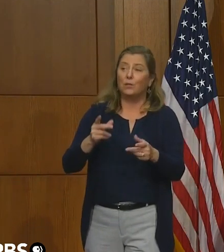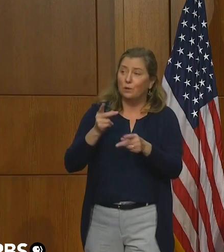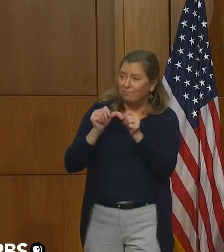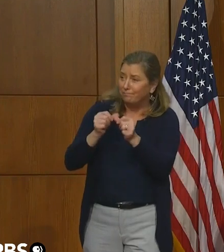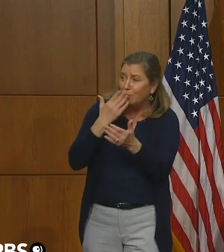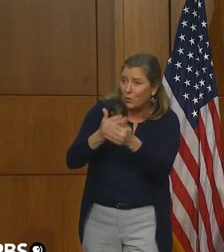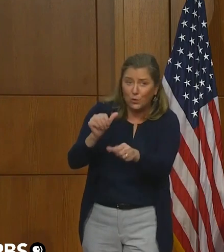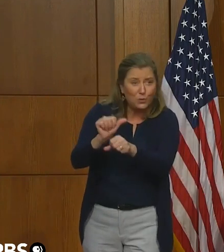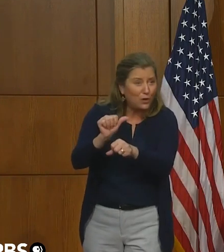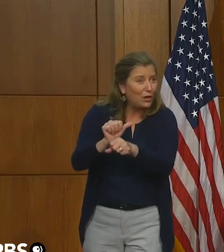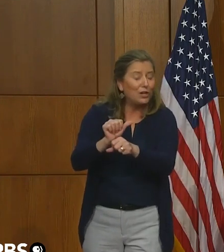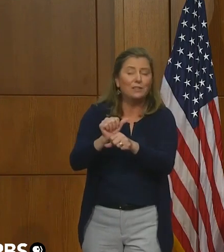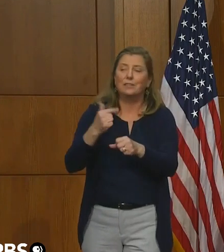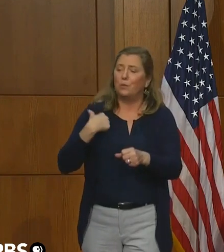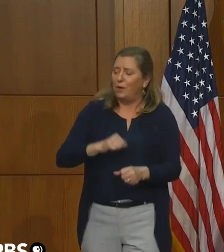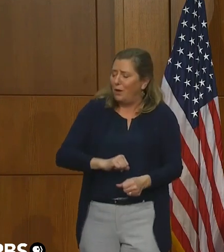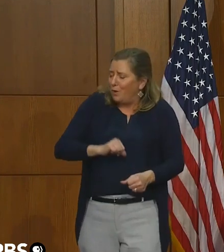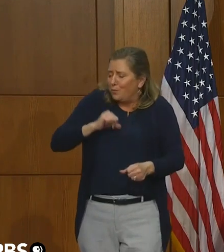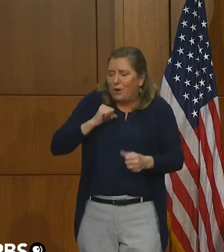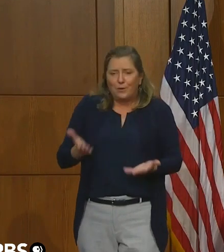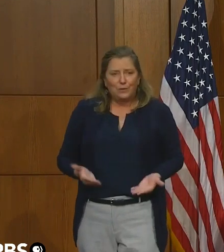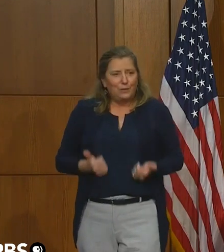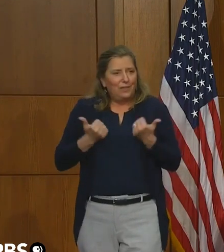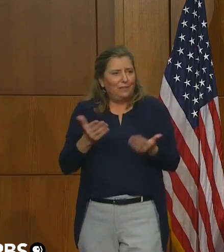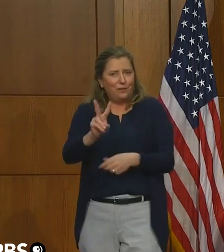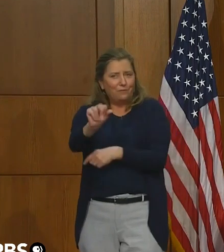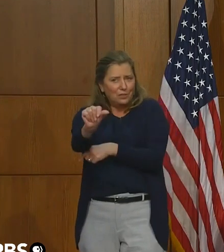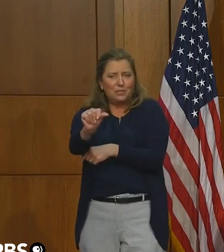work. We're all proud to be Virginians. We can get